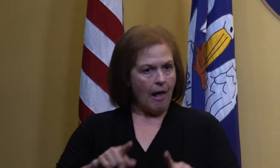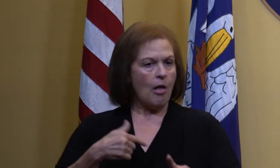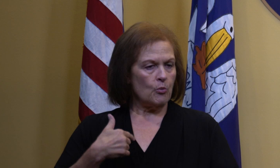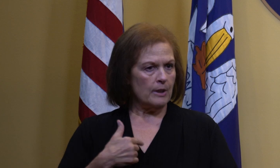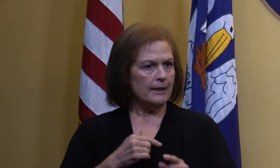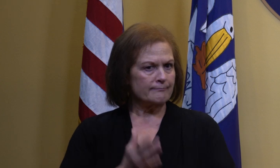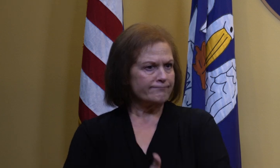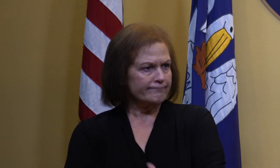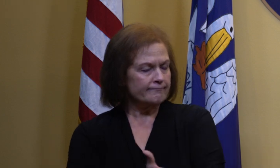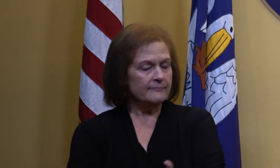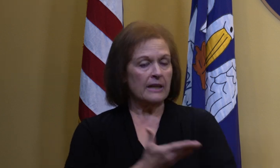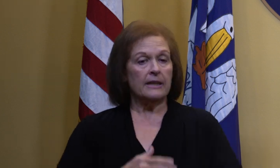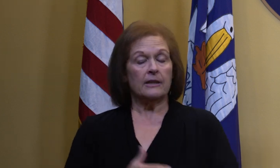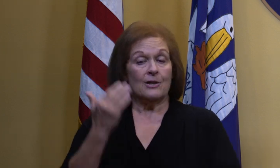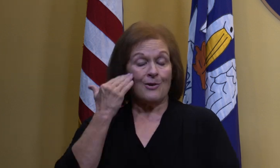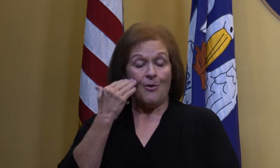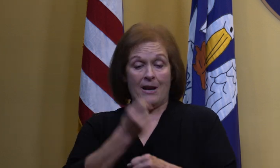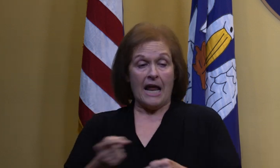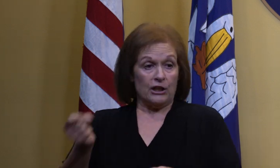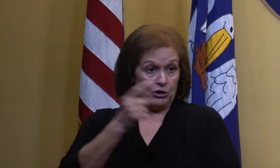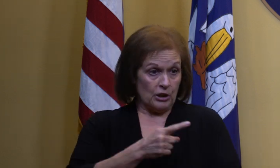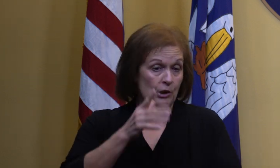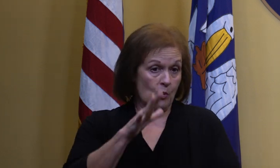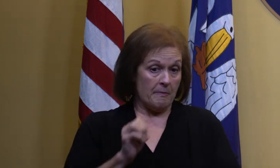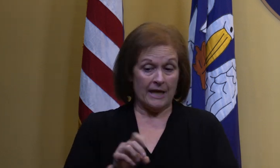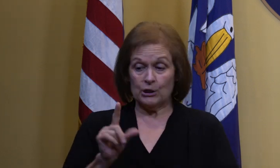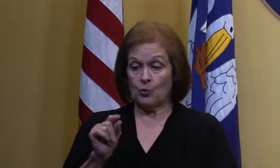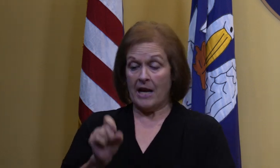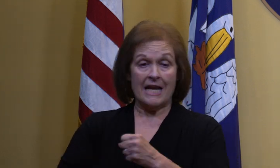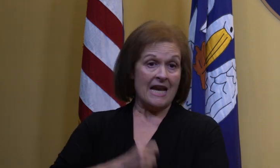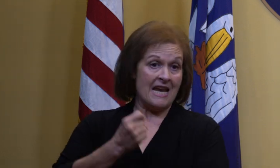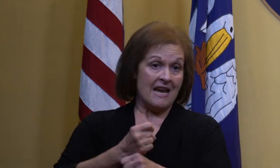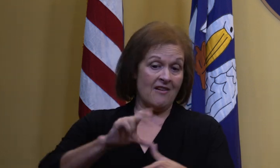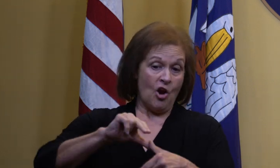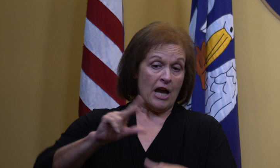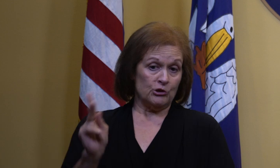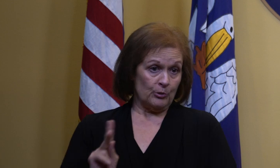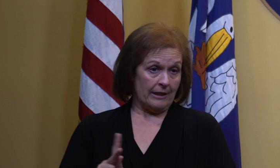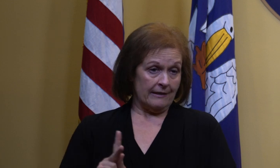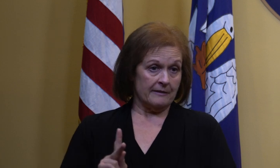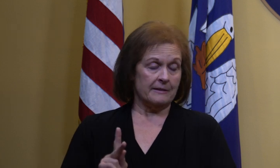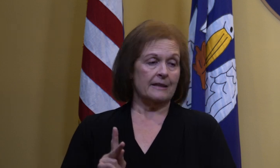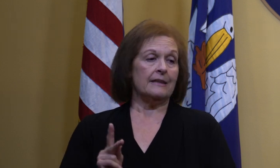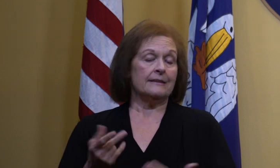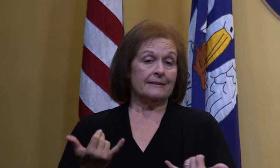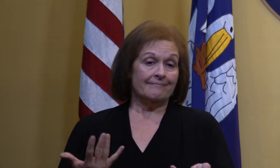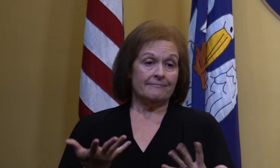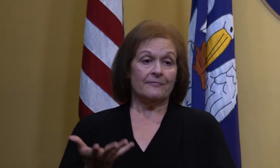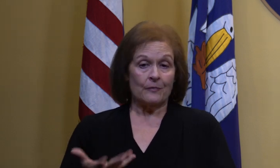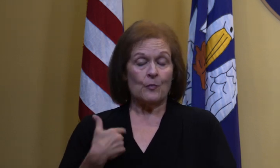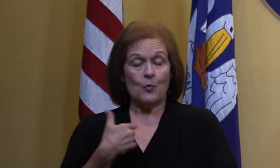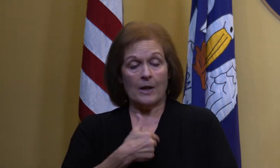time. Of course, we know that next year will mark 20 years from Hurricane Katrina, and so from that, we